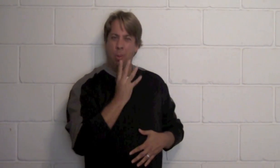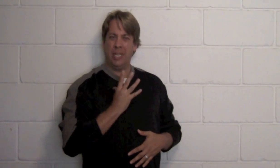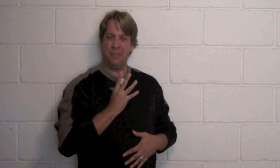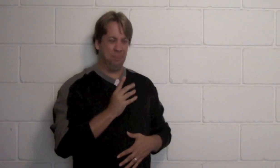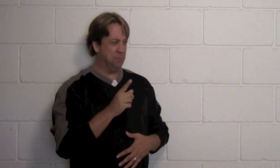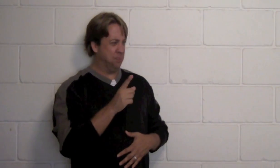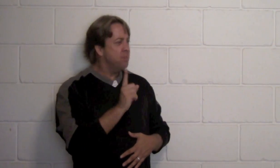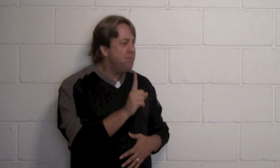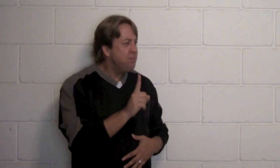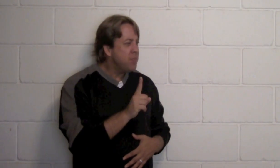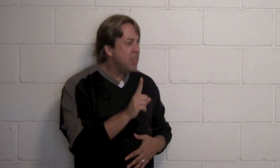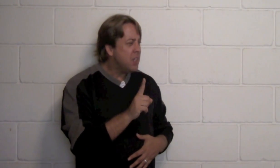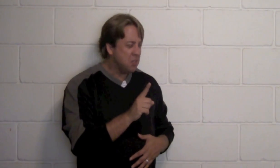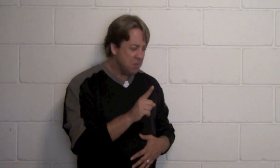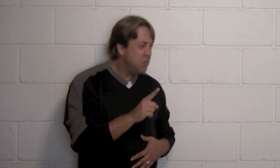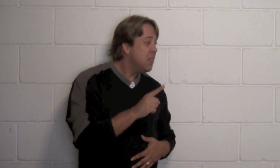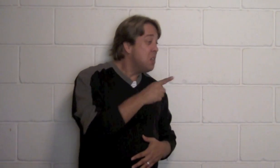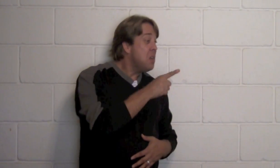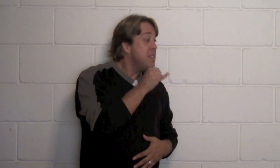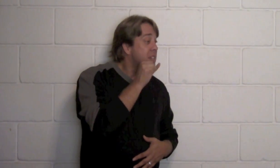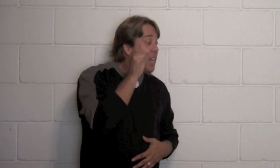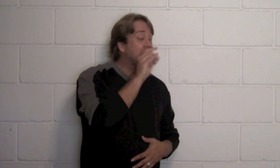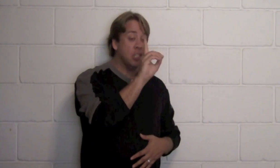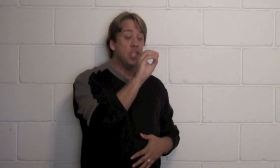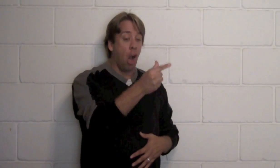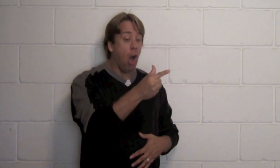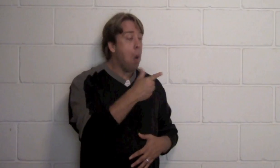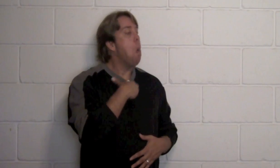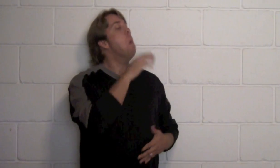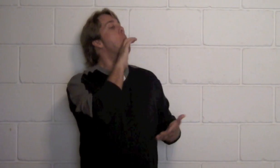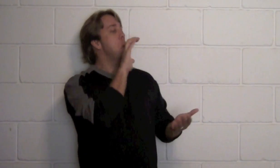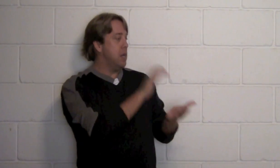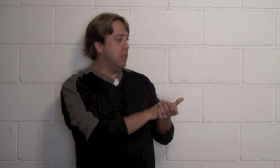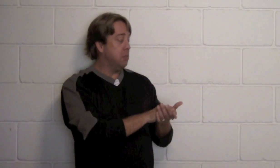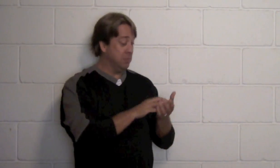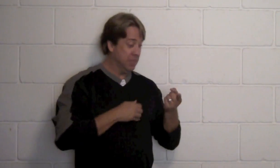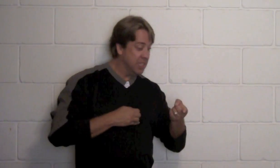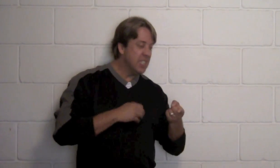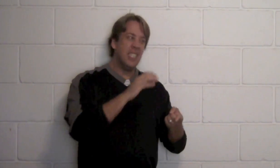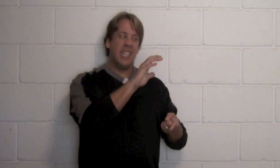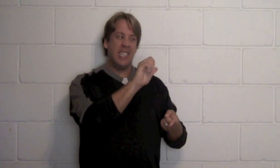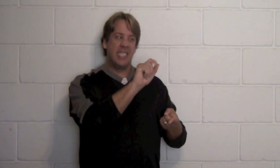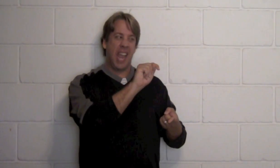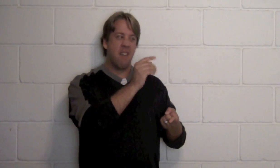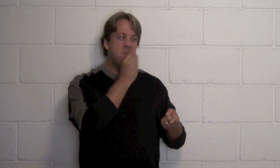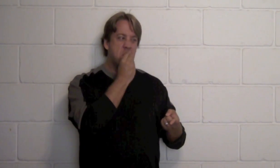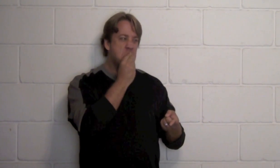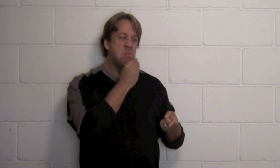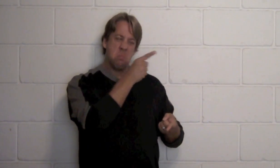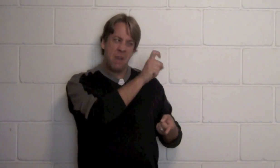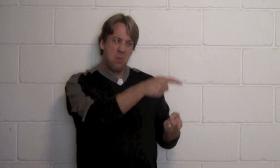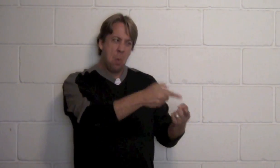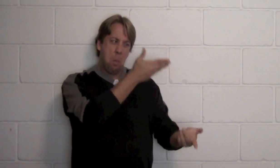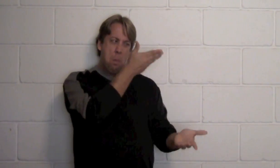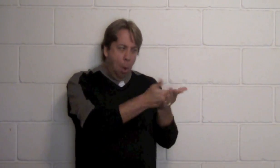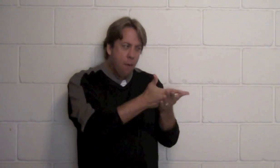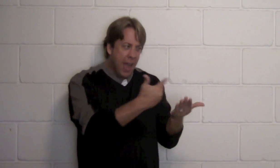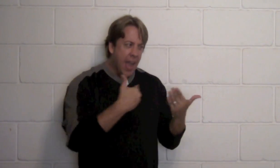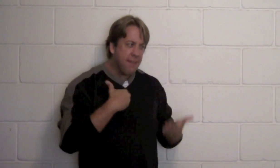not going to sell pet food to a human. And he said, okay, I know you have a dog, but now you're trying to buy cat food. You have